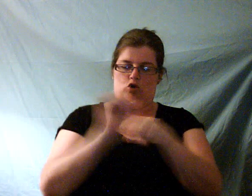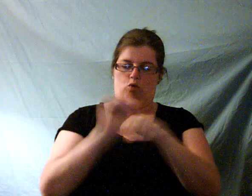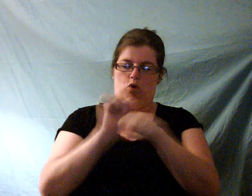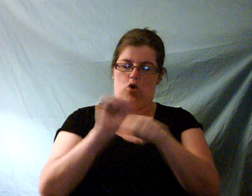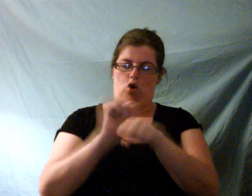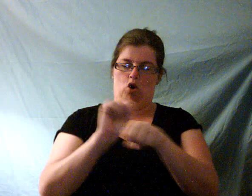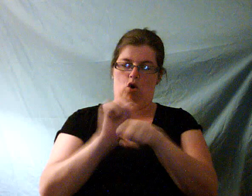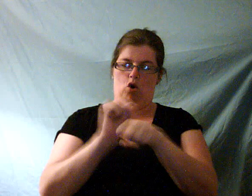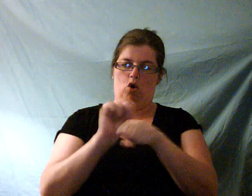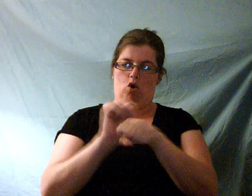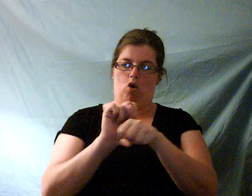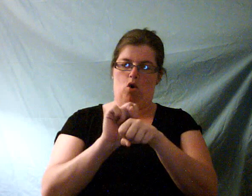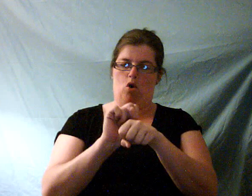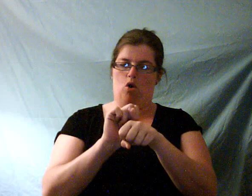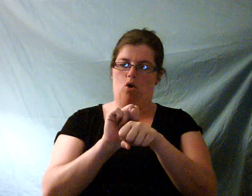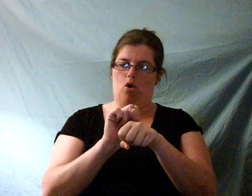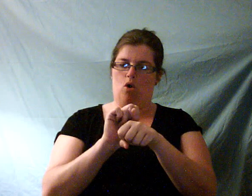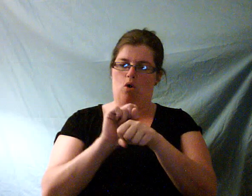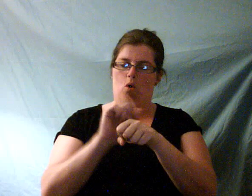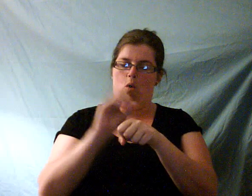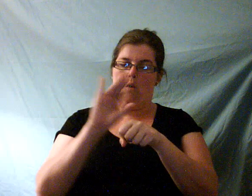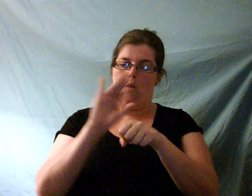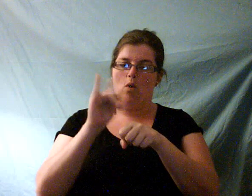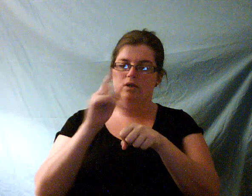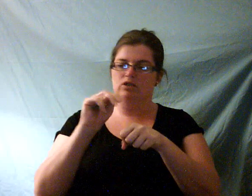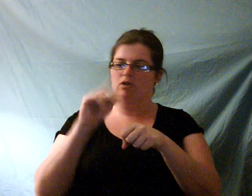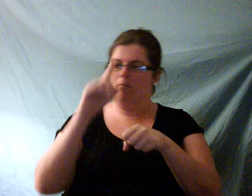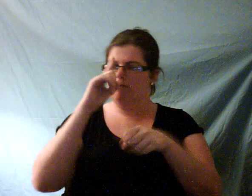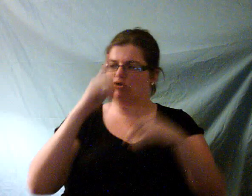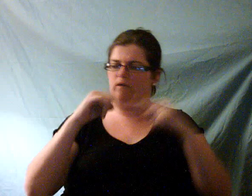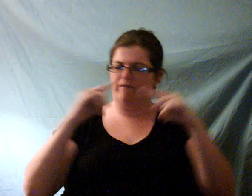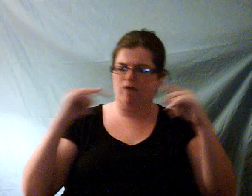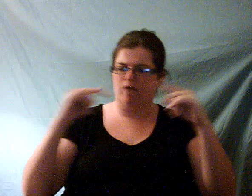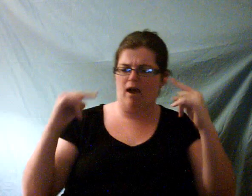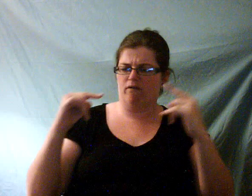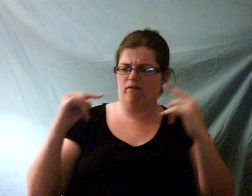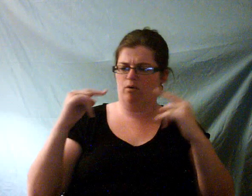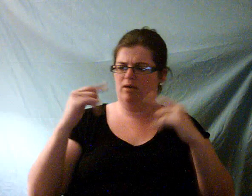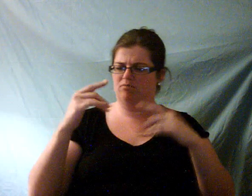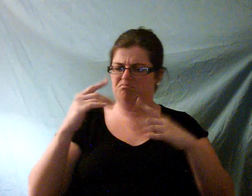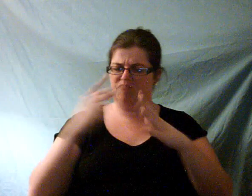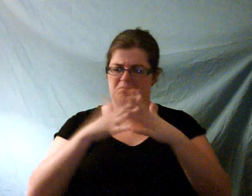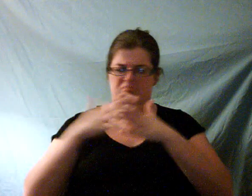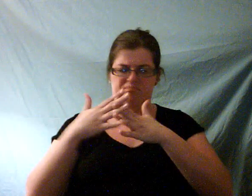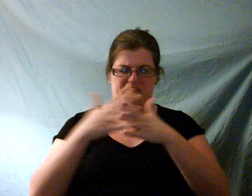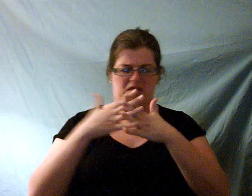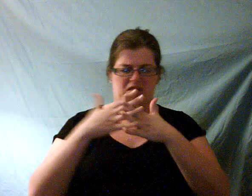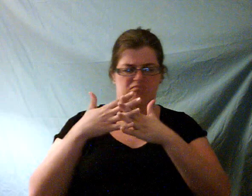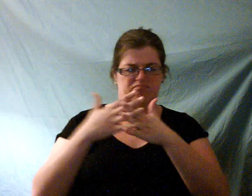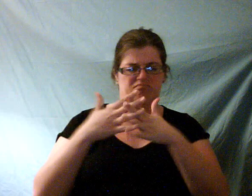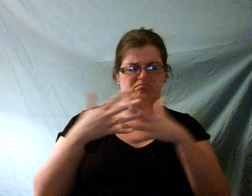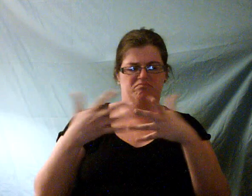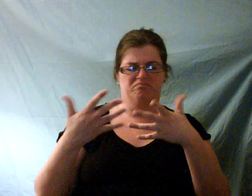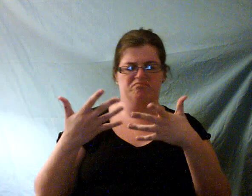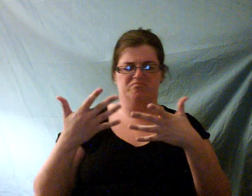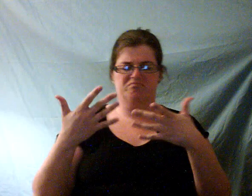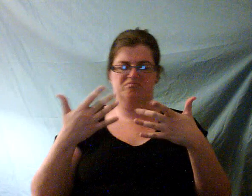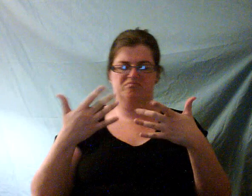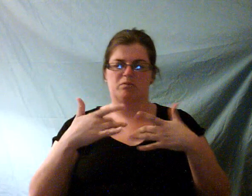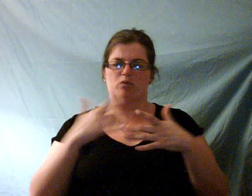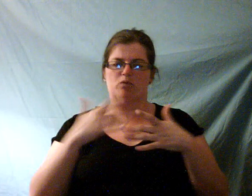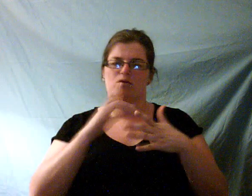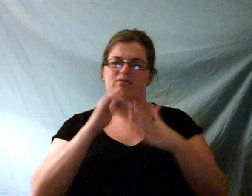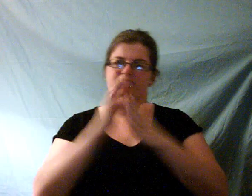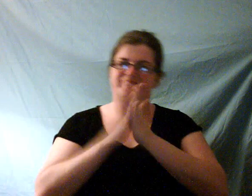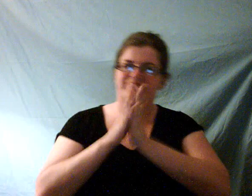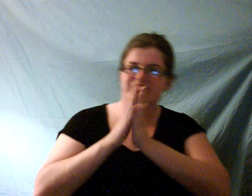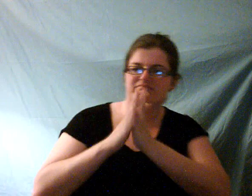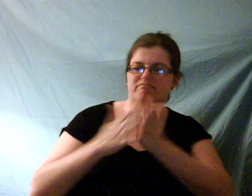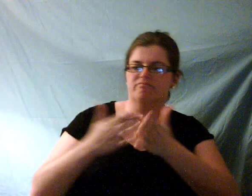a variety of ways that Americans are very driven by